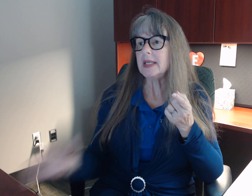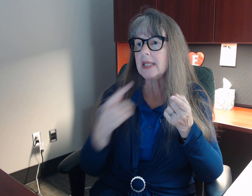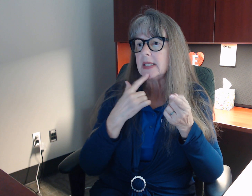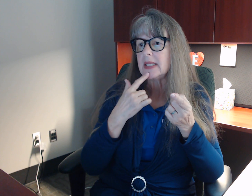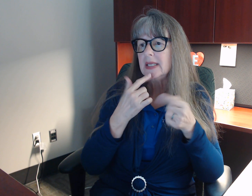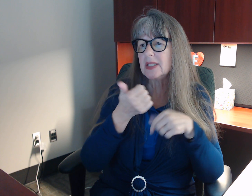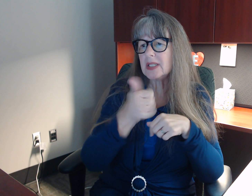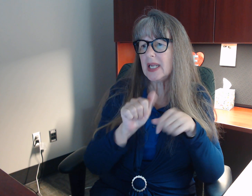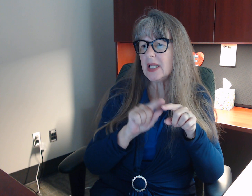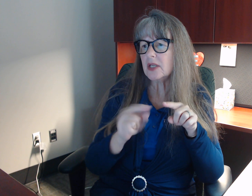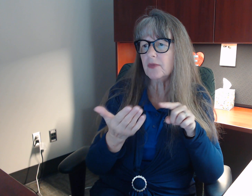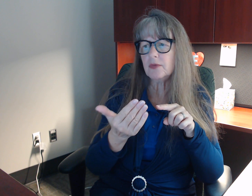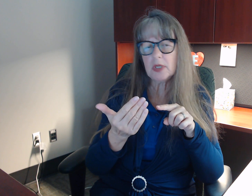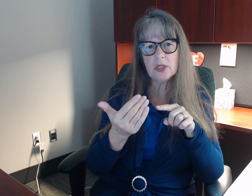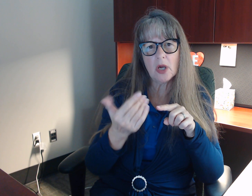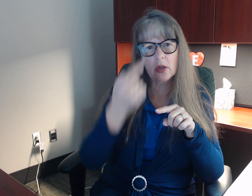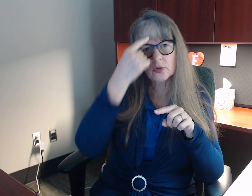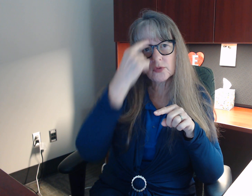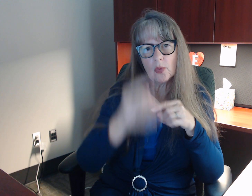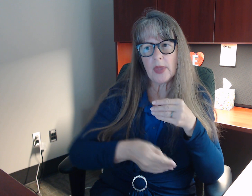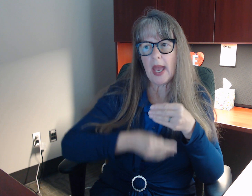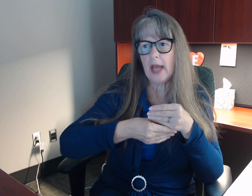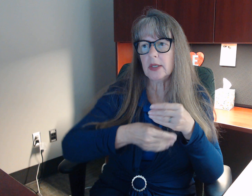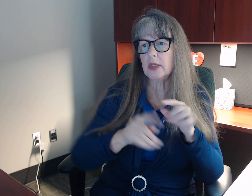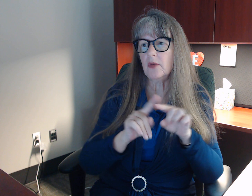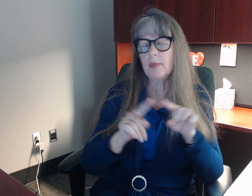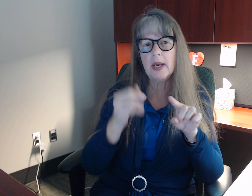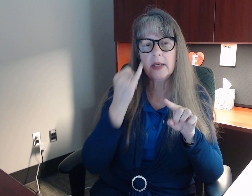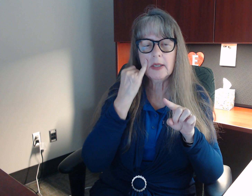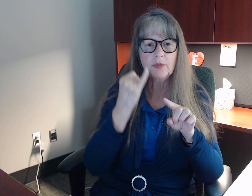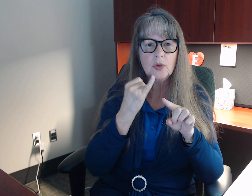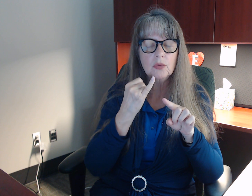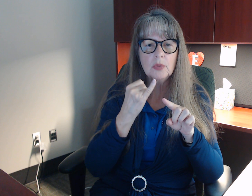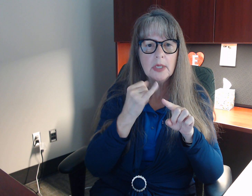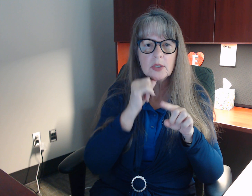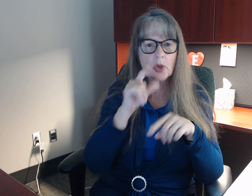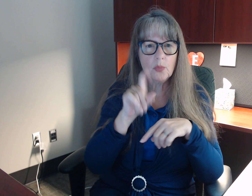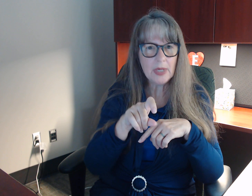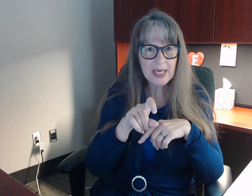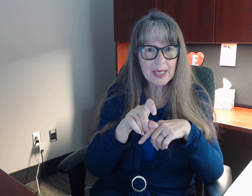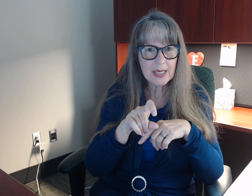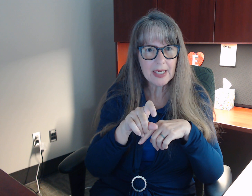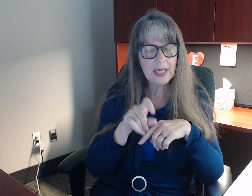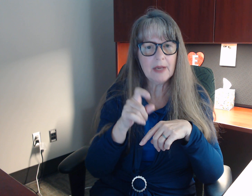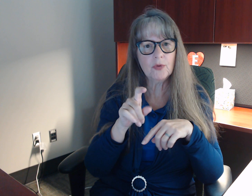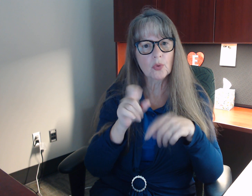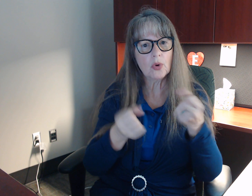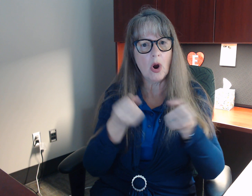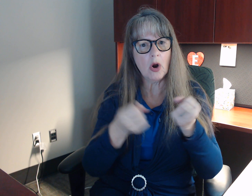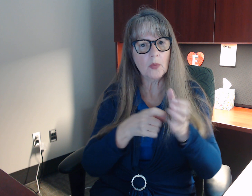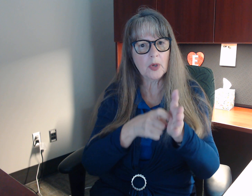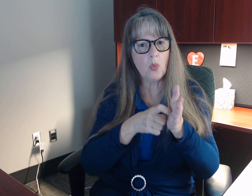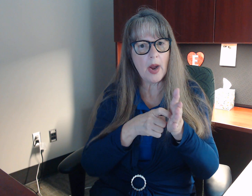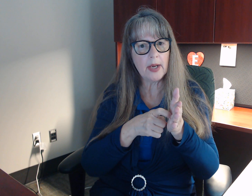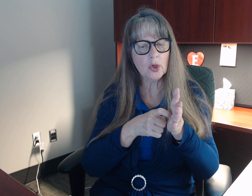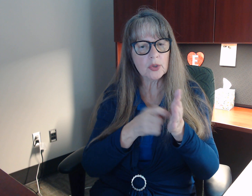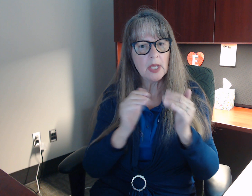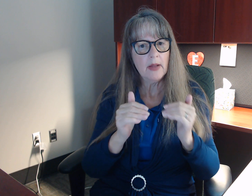says it's $10 to $15 for the additive, but if you don't need it and if your car requires